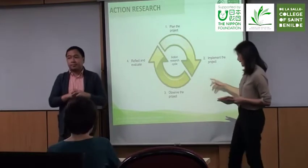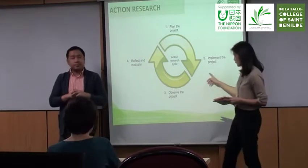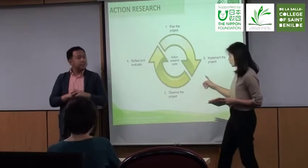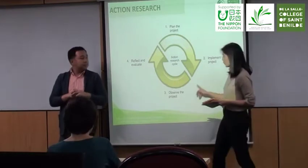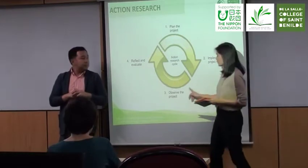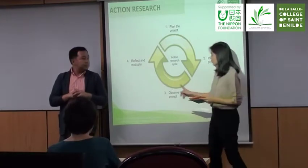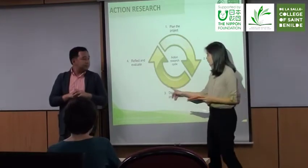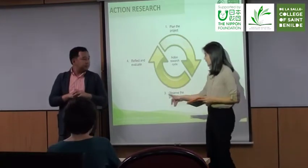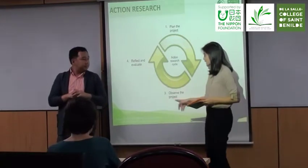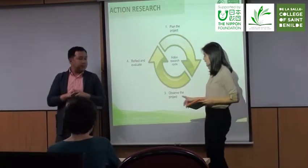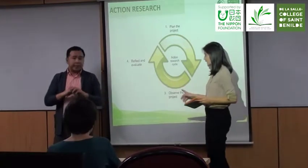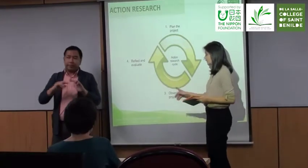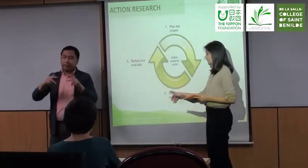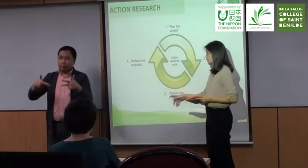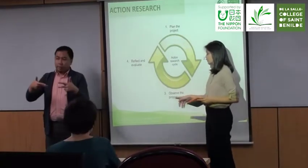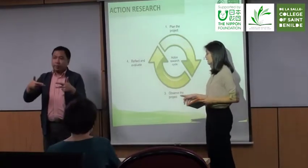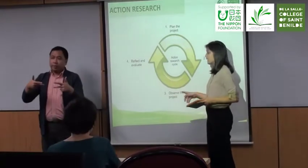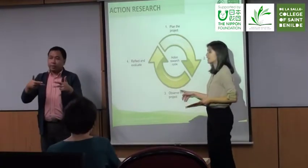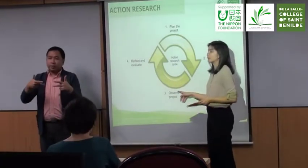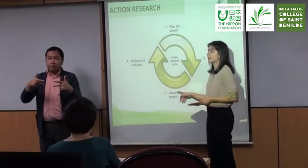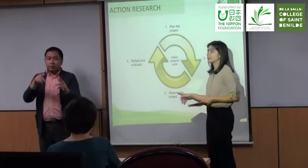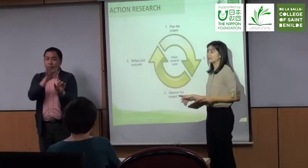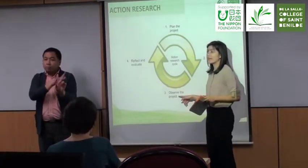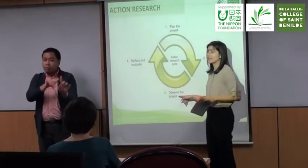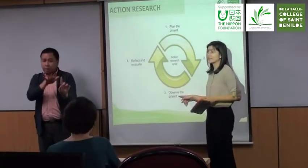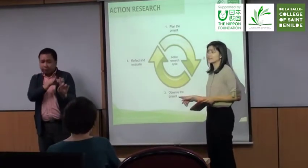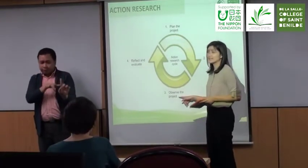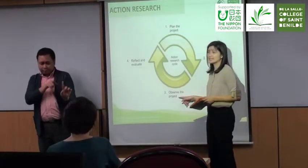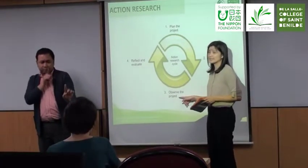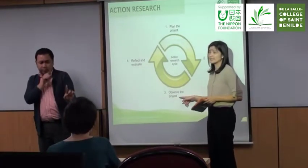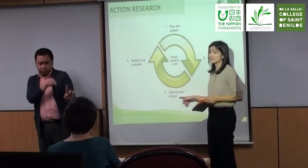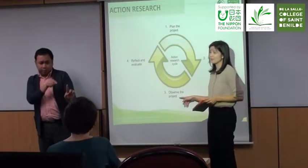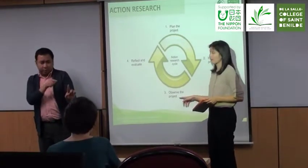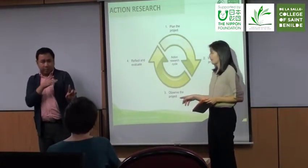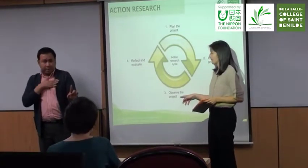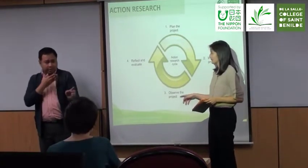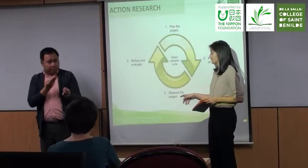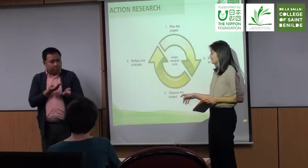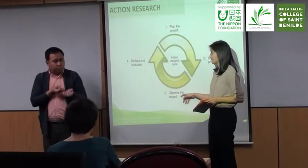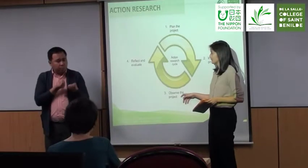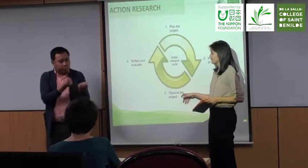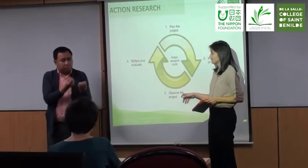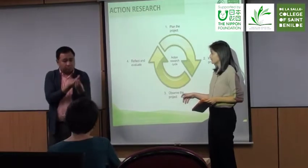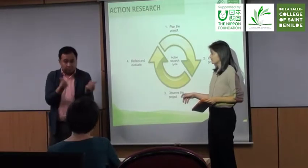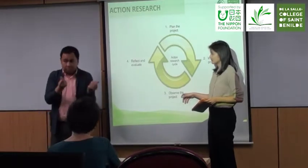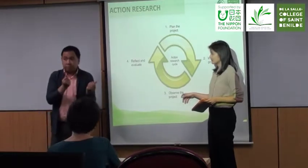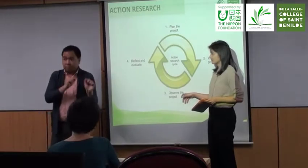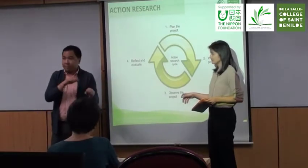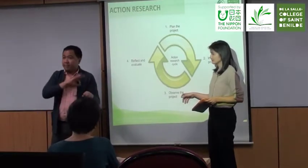And then you observe it if it's really helping by gathering data.